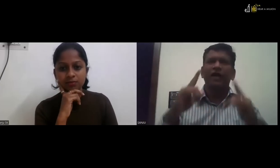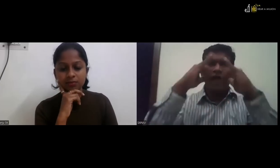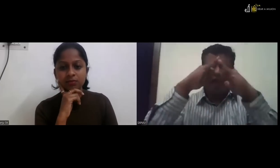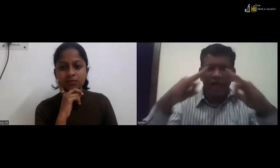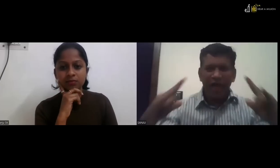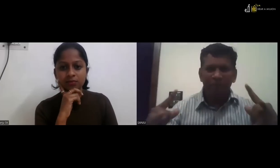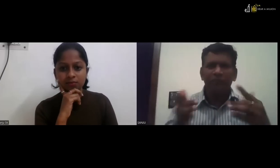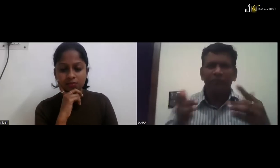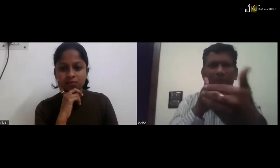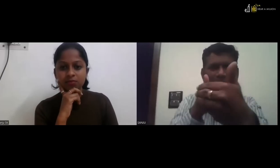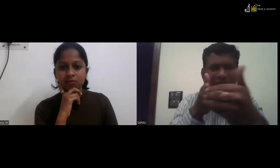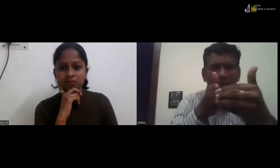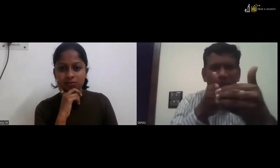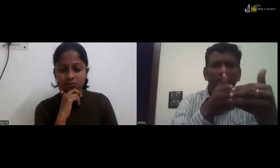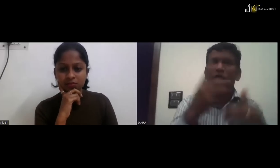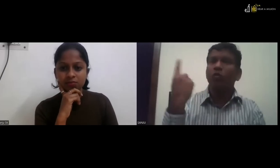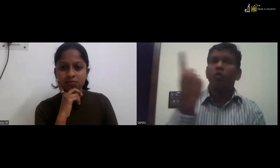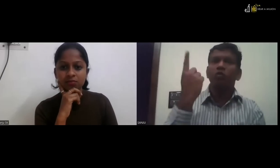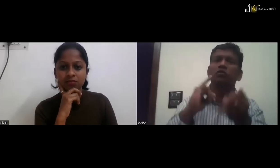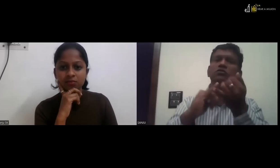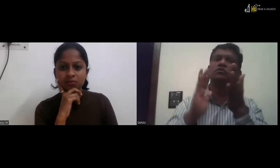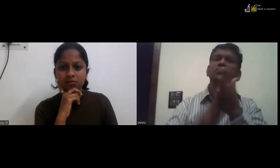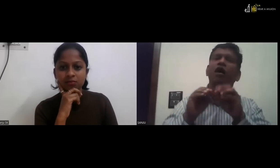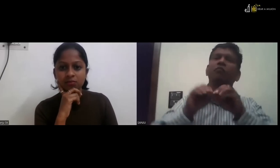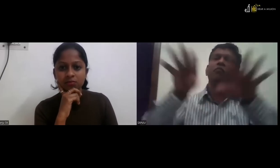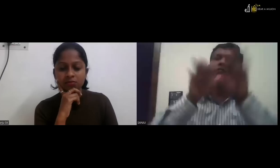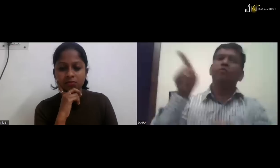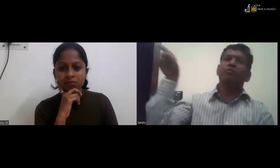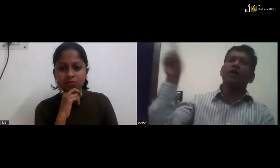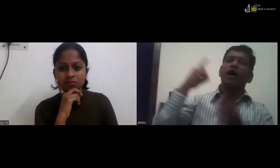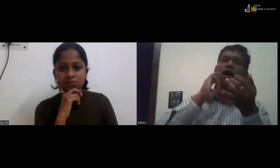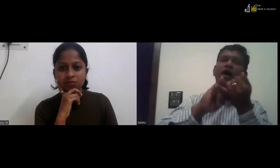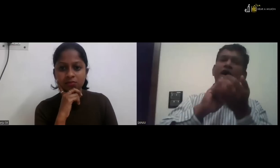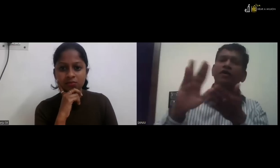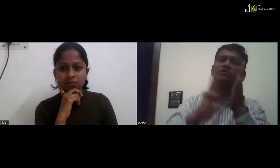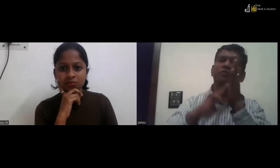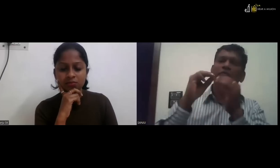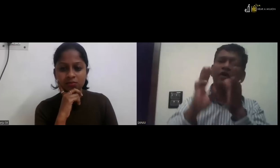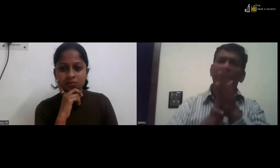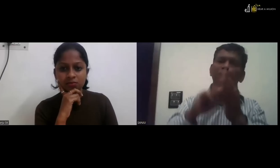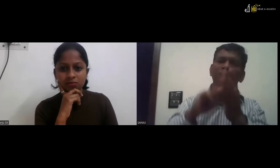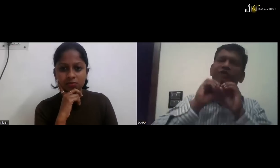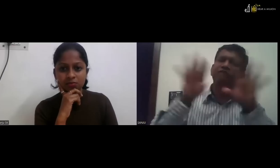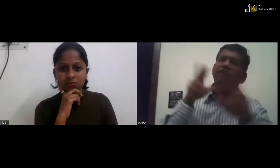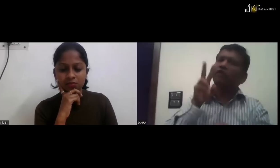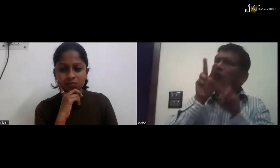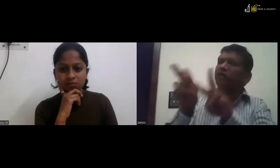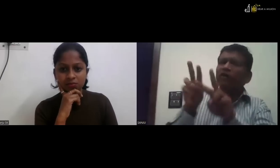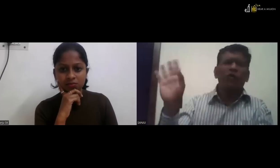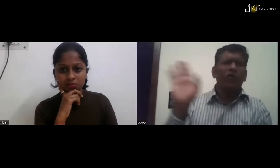So we wanted everyone to see this, like whether they are in the sports meet or whether they are from the other